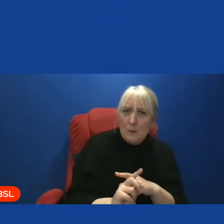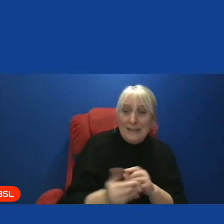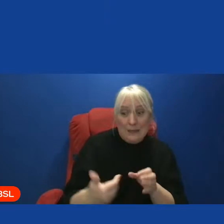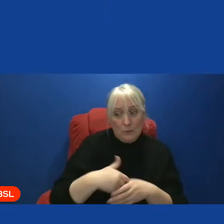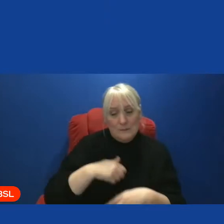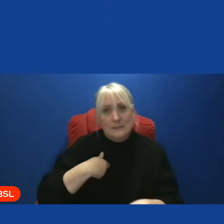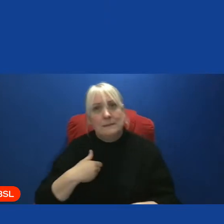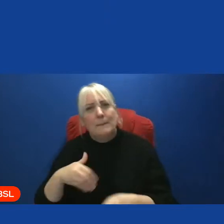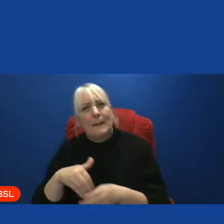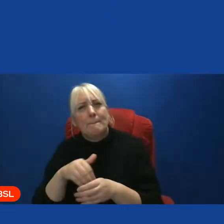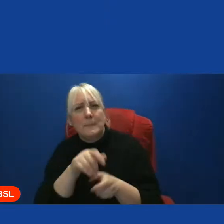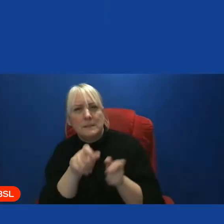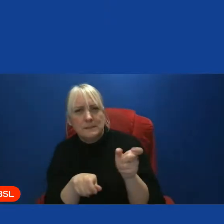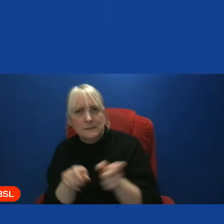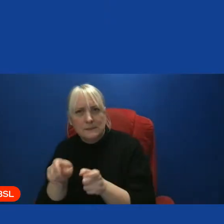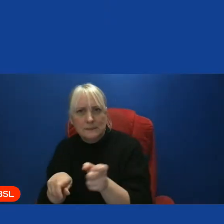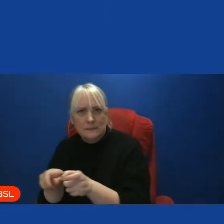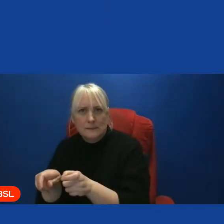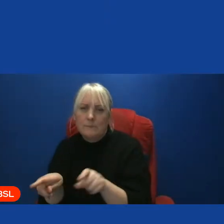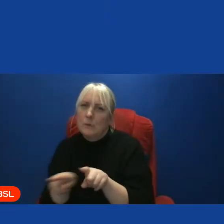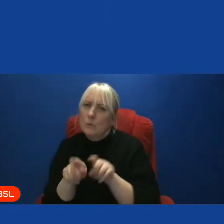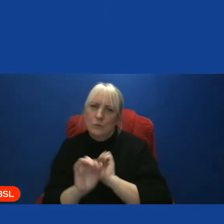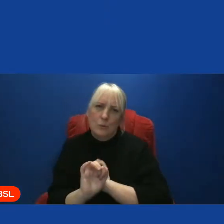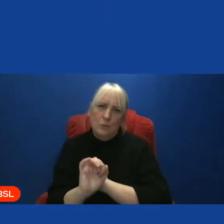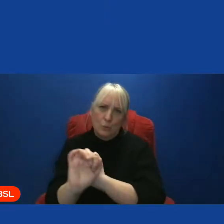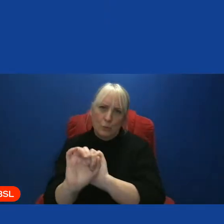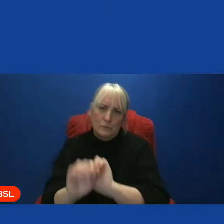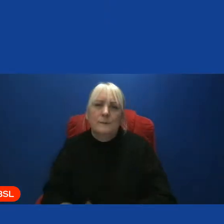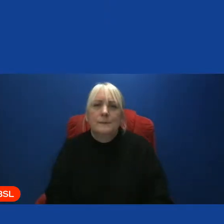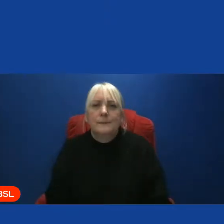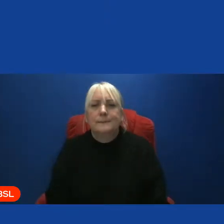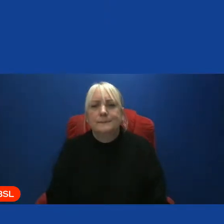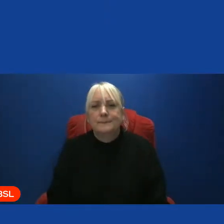I've just heard that it includes yours as well, Martin.